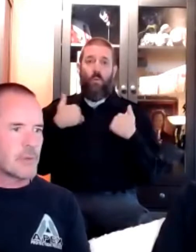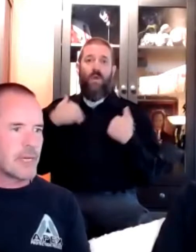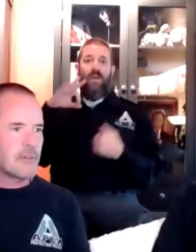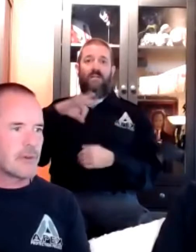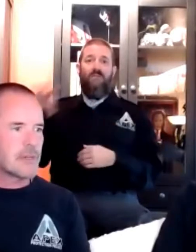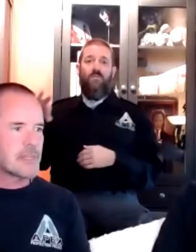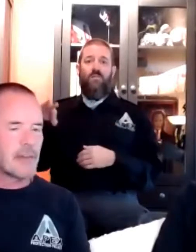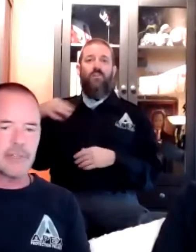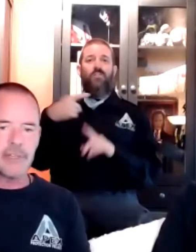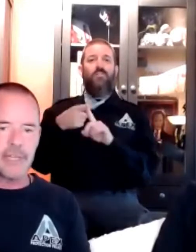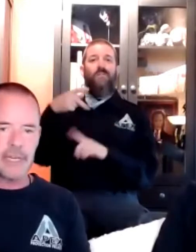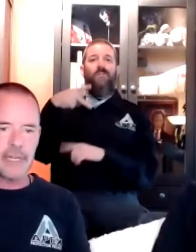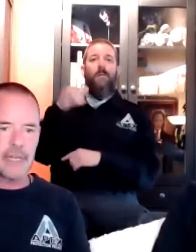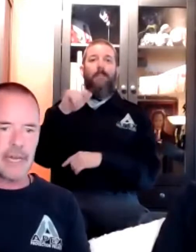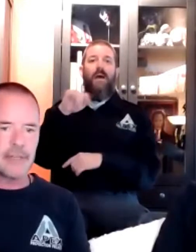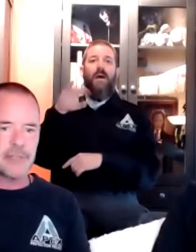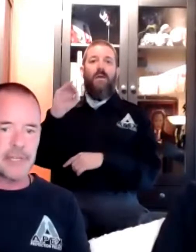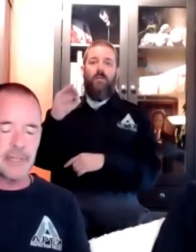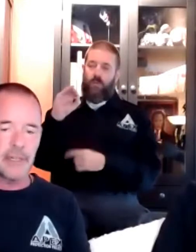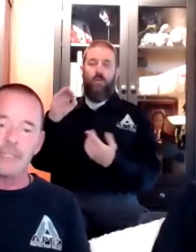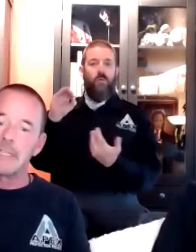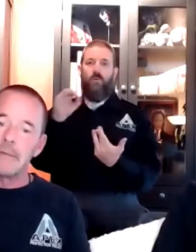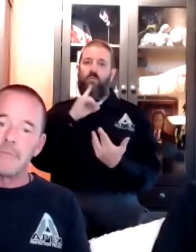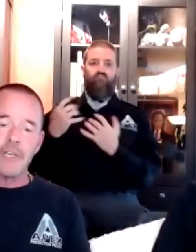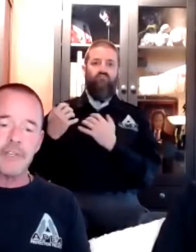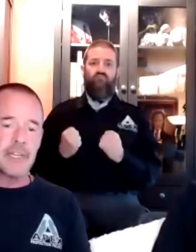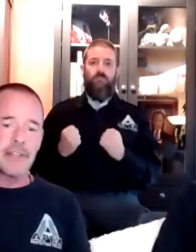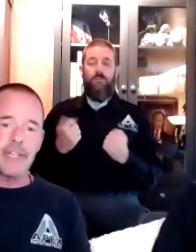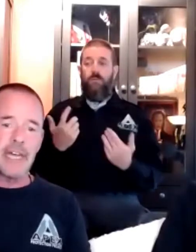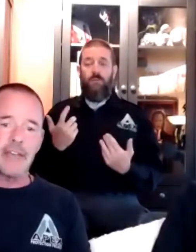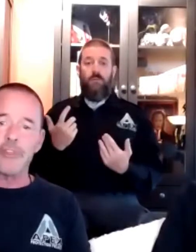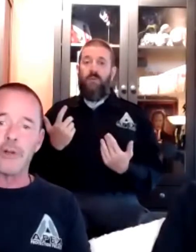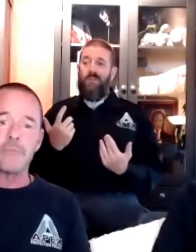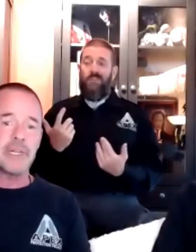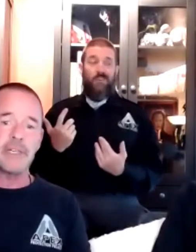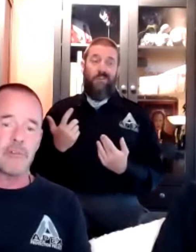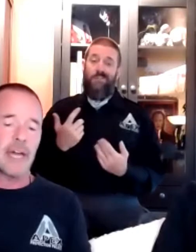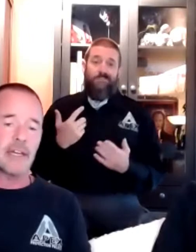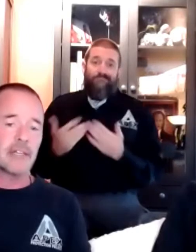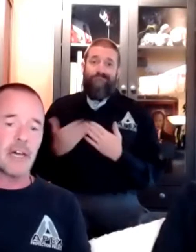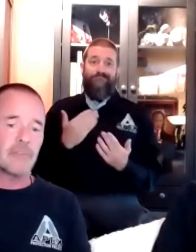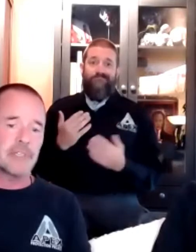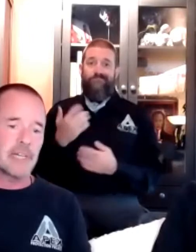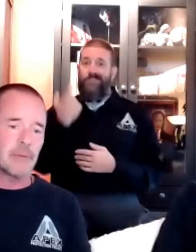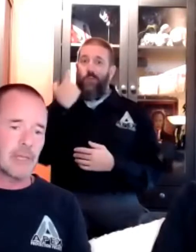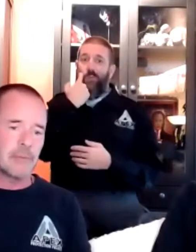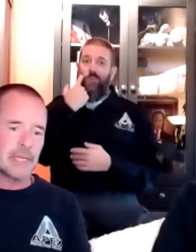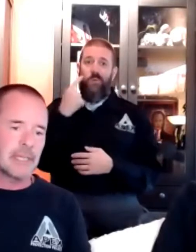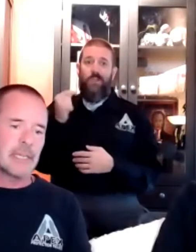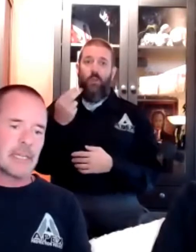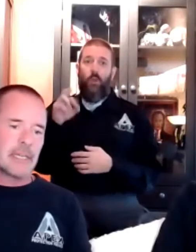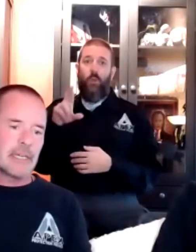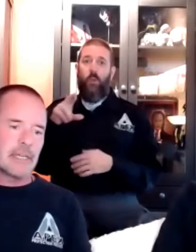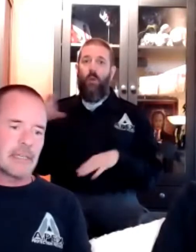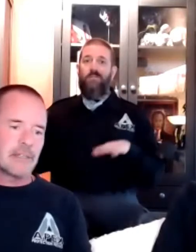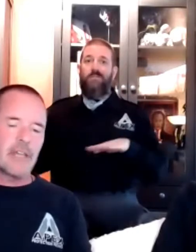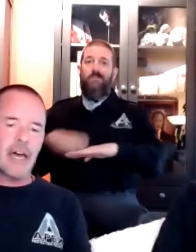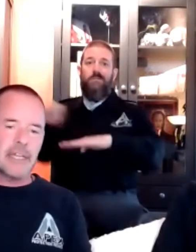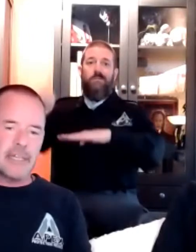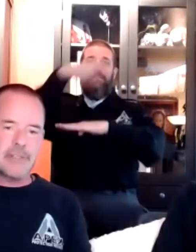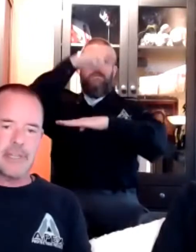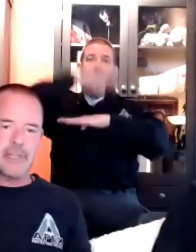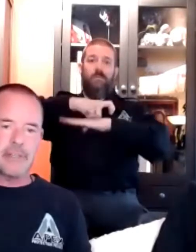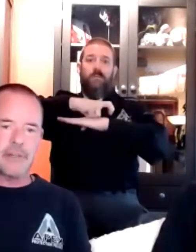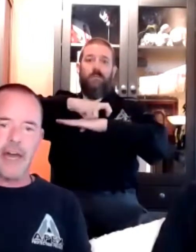a 24/7 thing, and still, just the other day, Thor peed right on the coffee table. I mean, they're